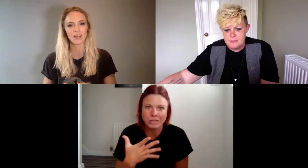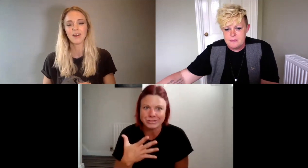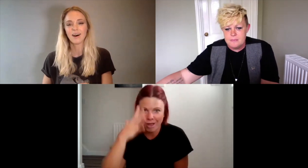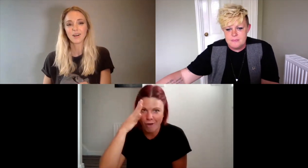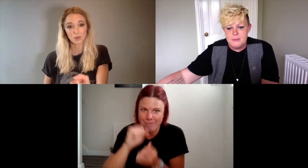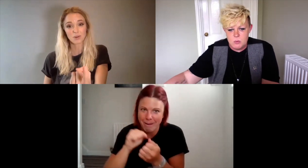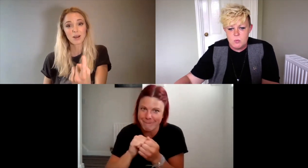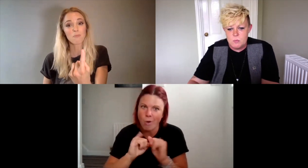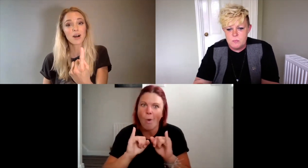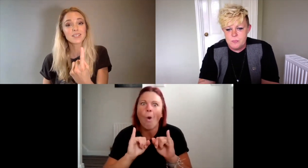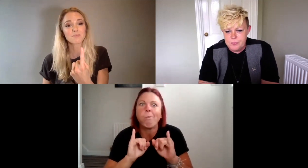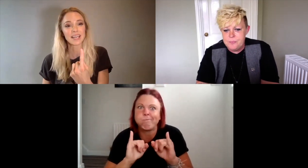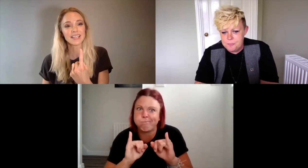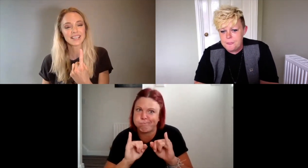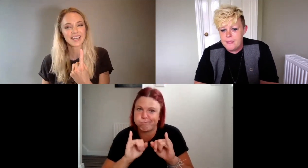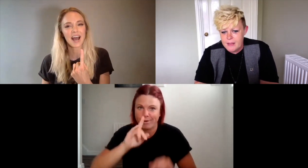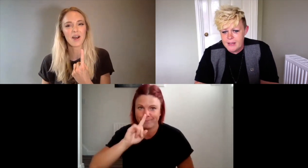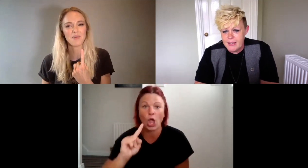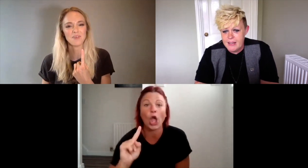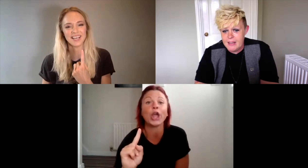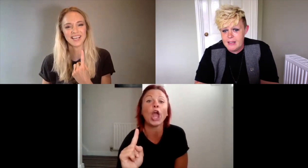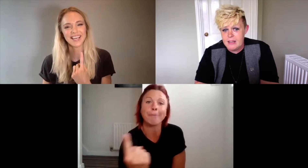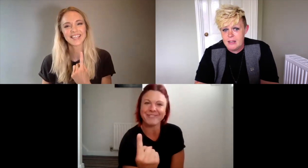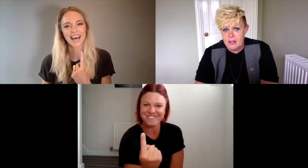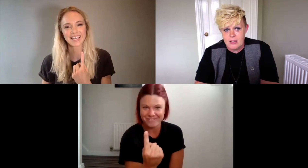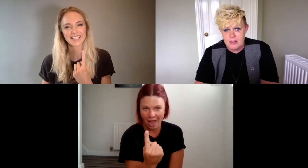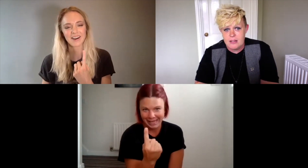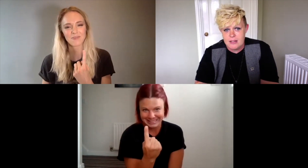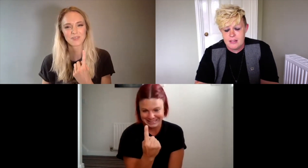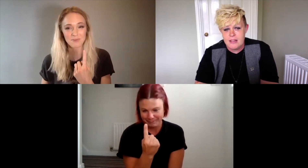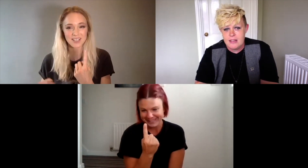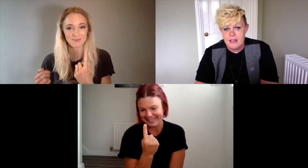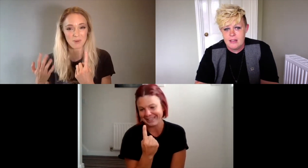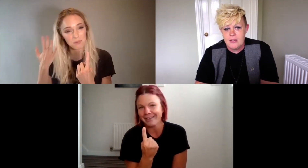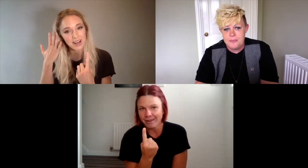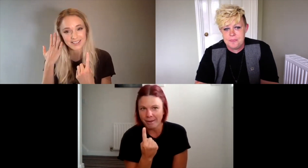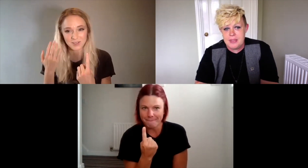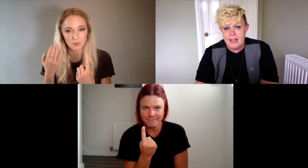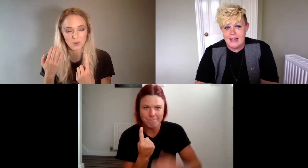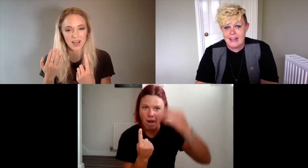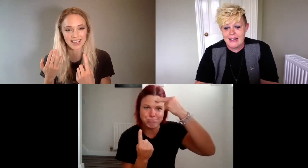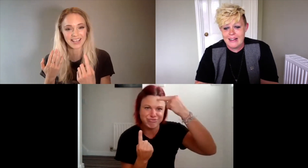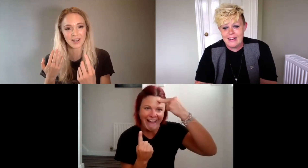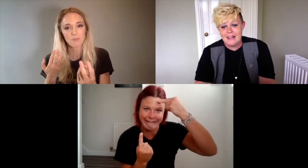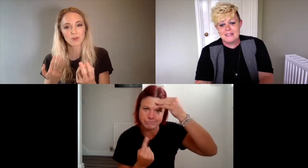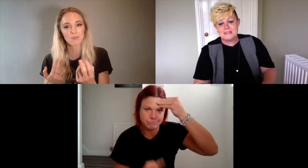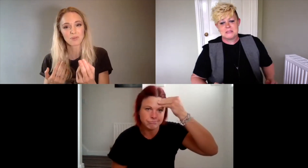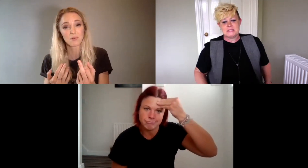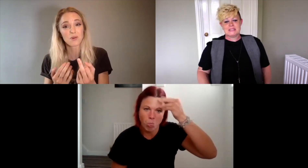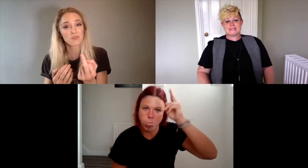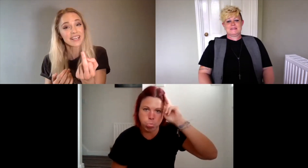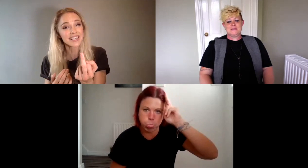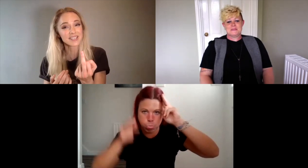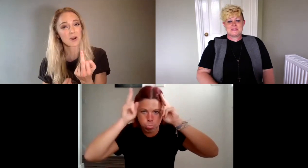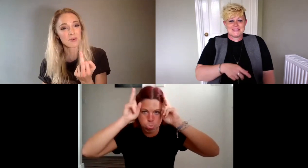when I do Come Find Me, that for some reason my brain stopped working and I put up the